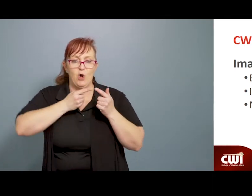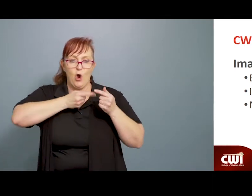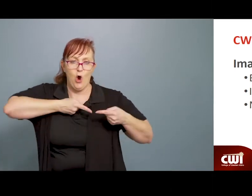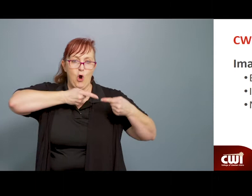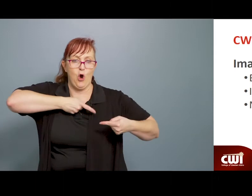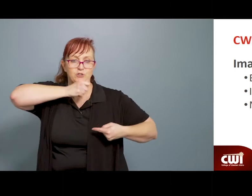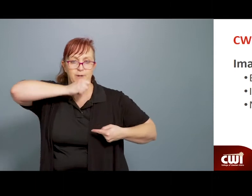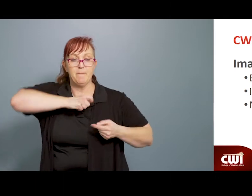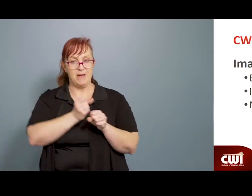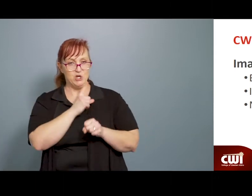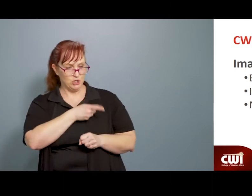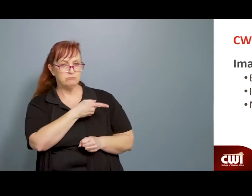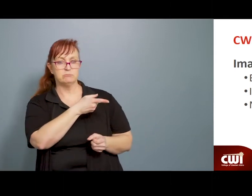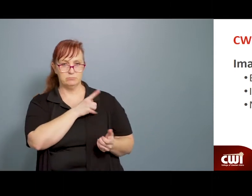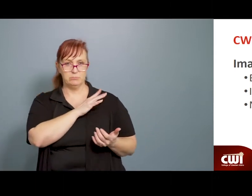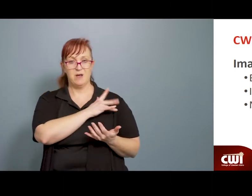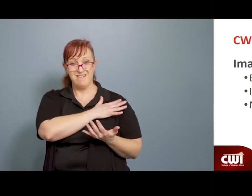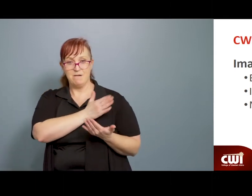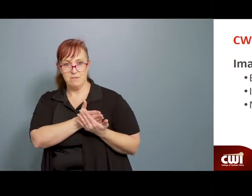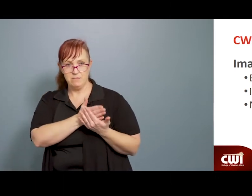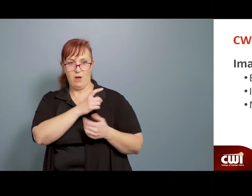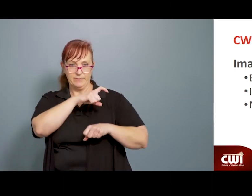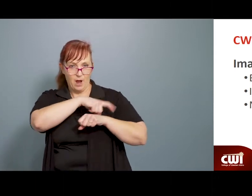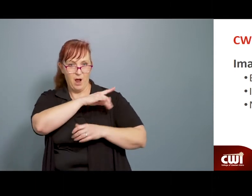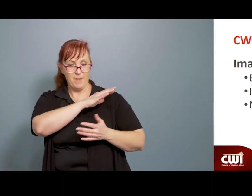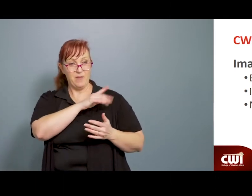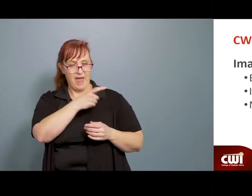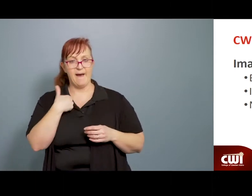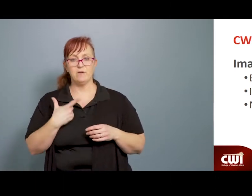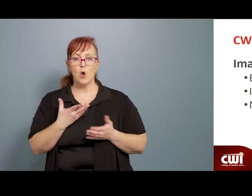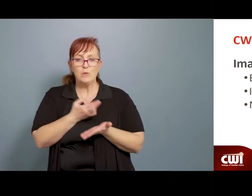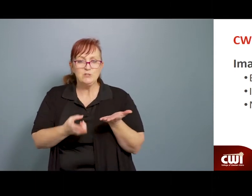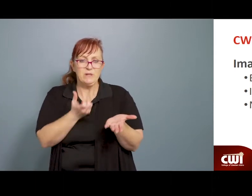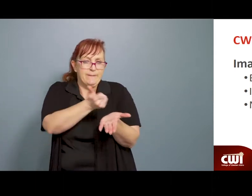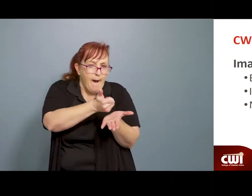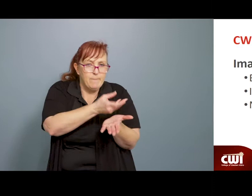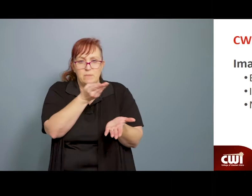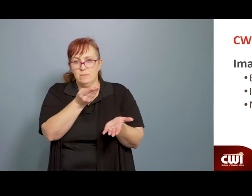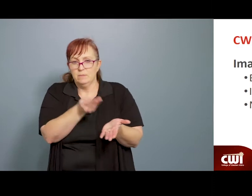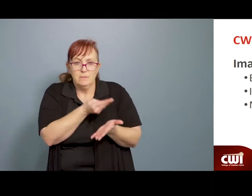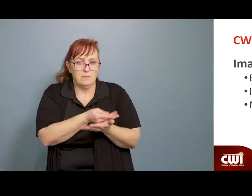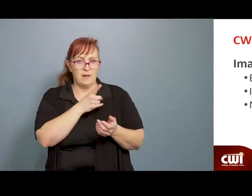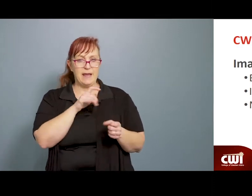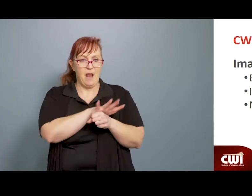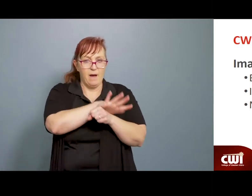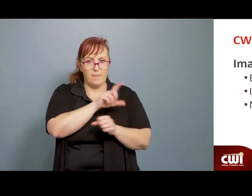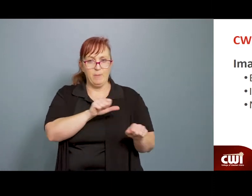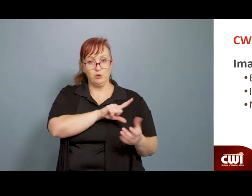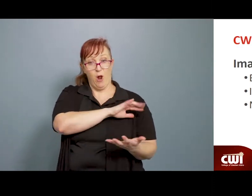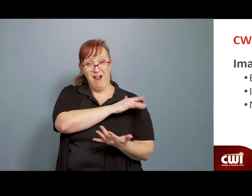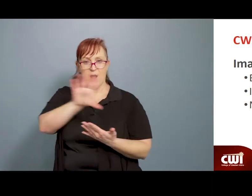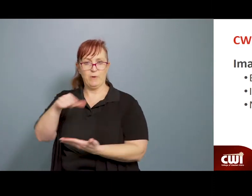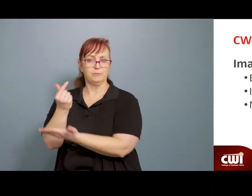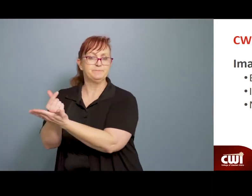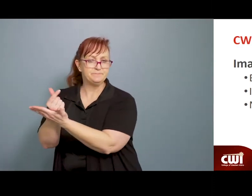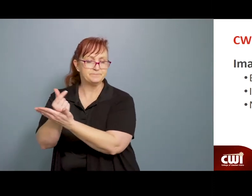that our students are getting through our programs on time and that they have the resources in which to do it. And that came to light for us